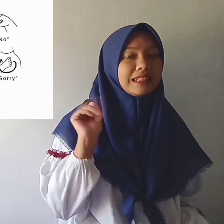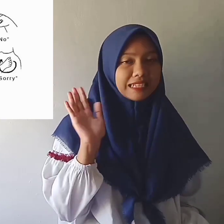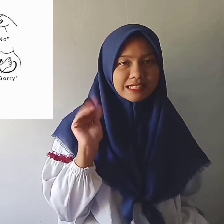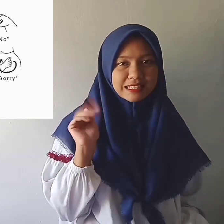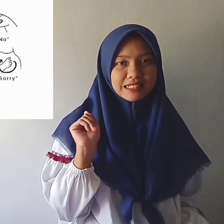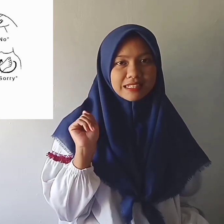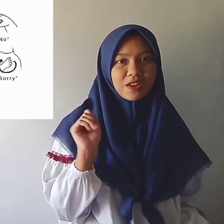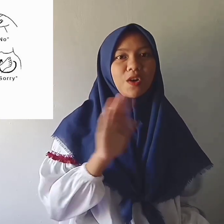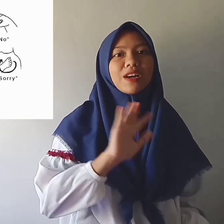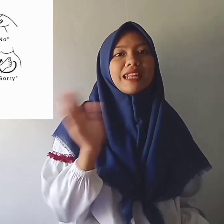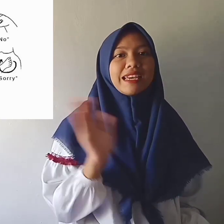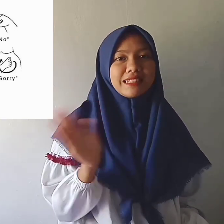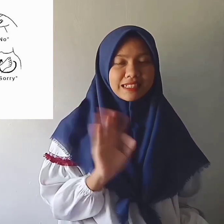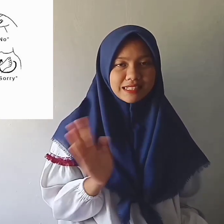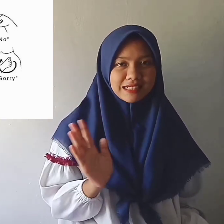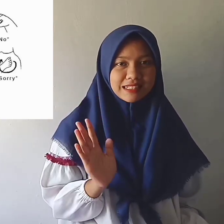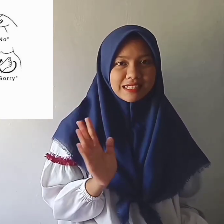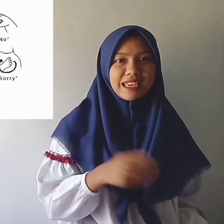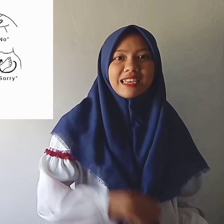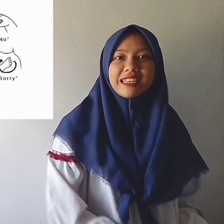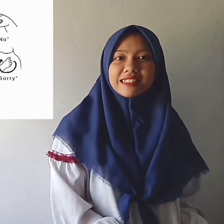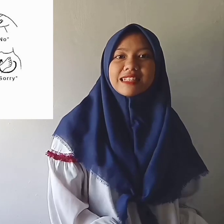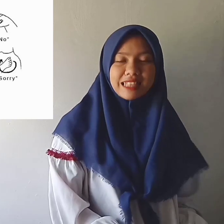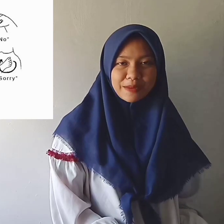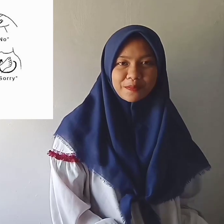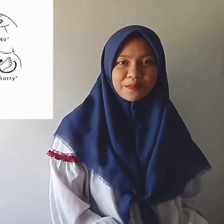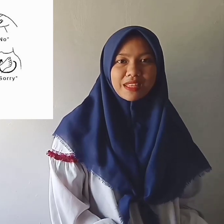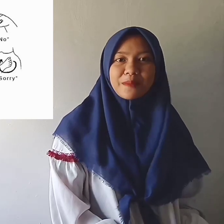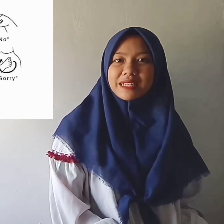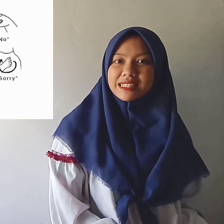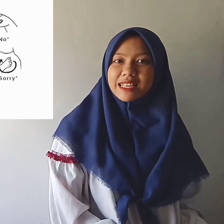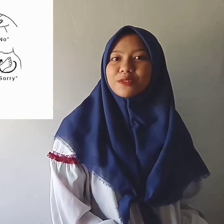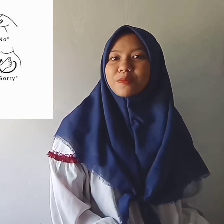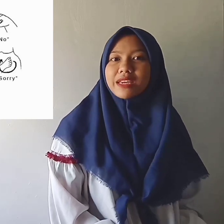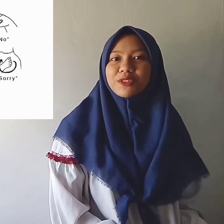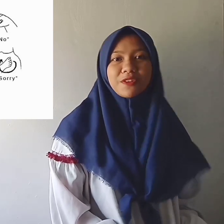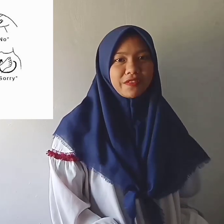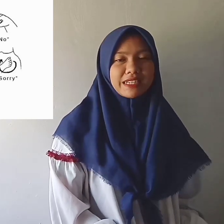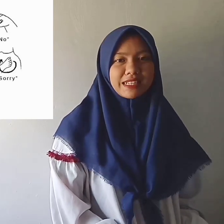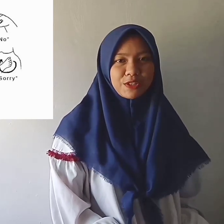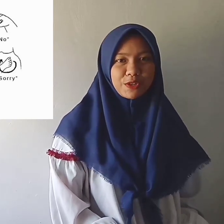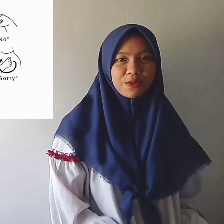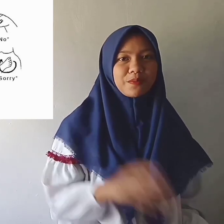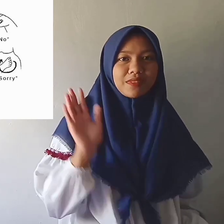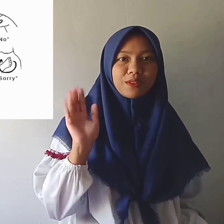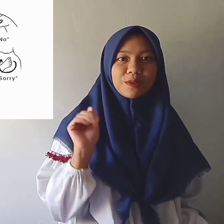this or like this. It's the same. Please say goodbye to your friend next to you.